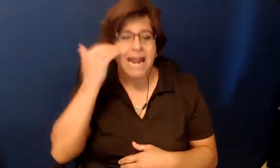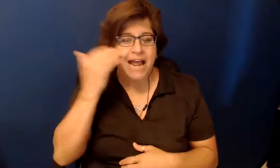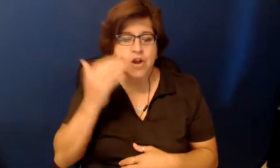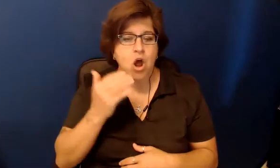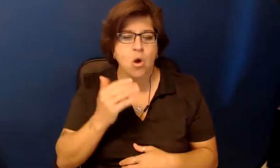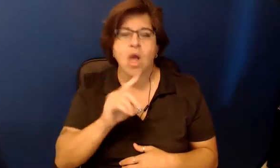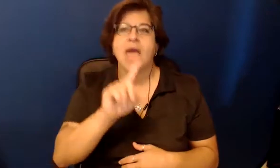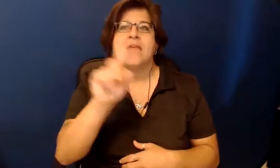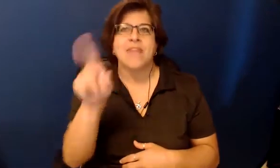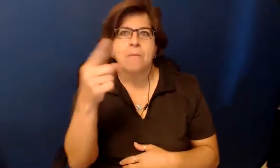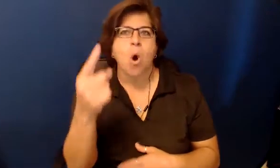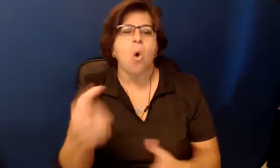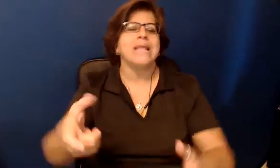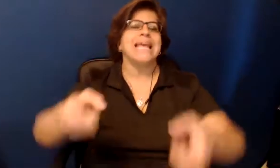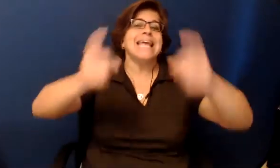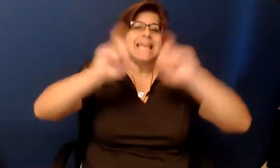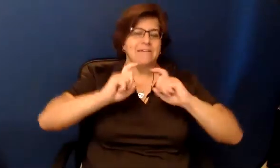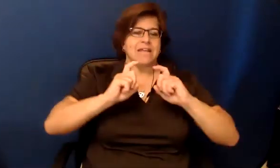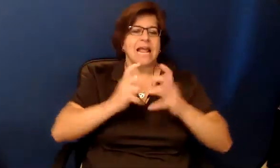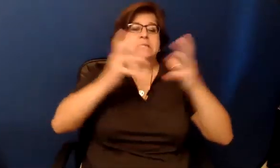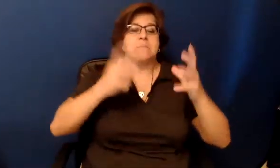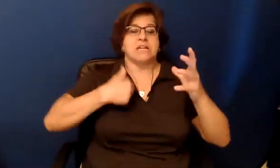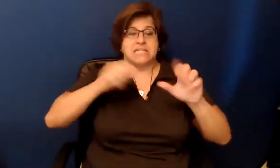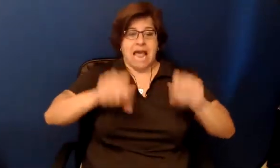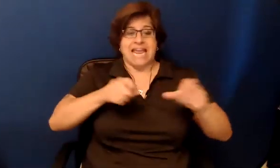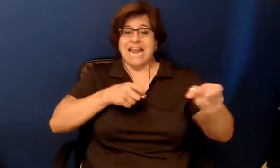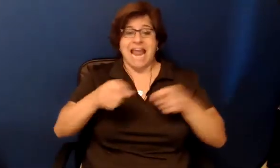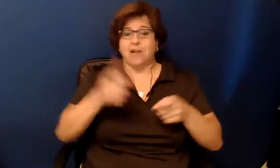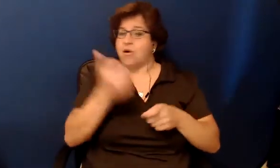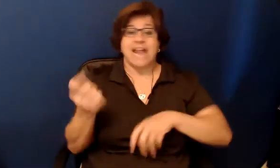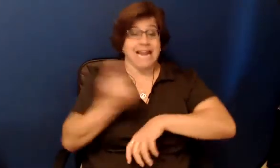given as much as I can handle in any day of anything, of goodness, badness, or whatever.